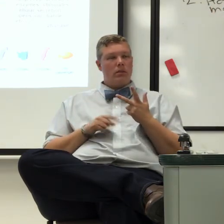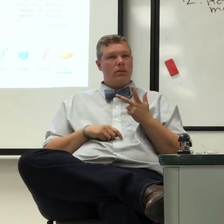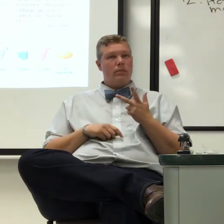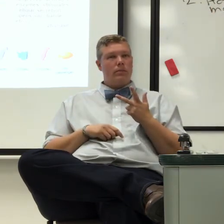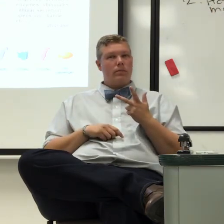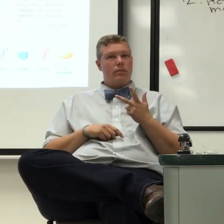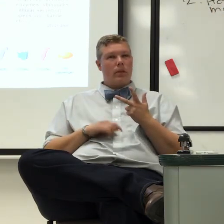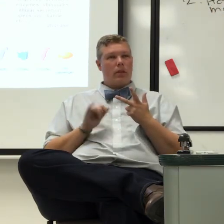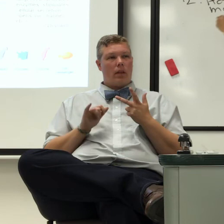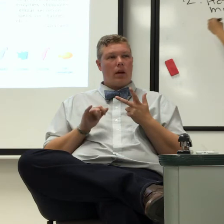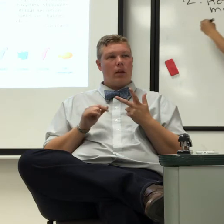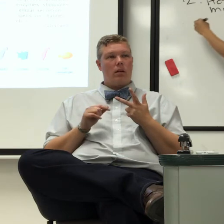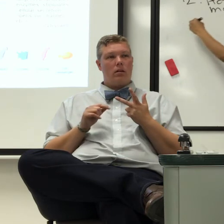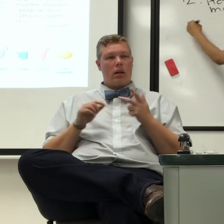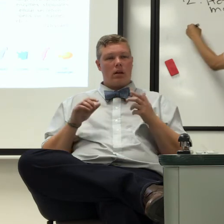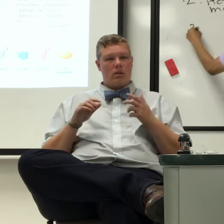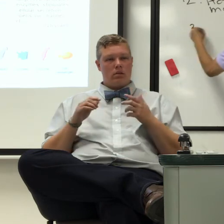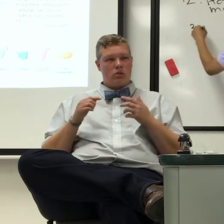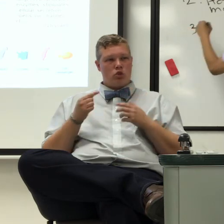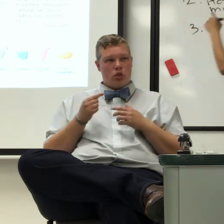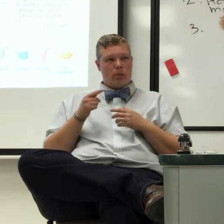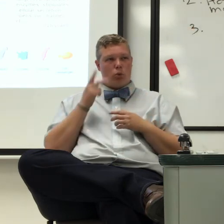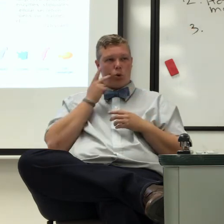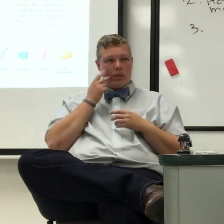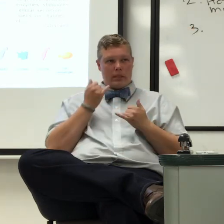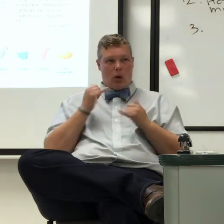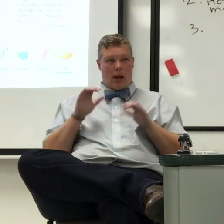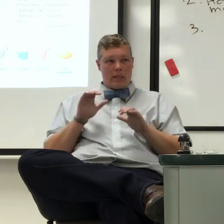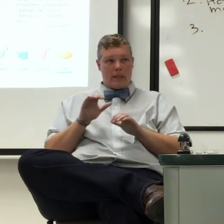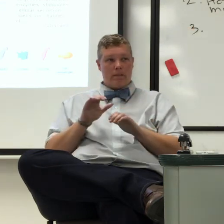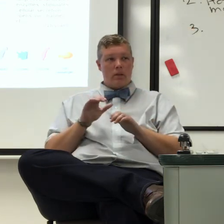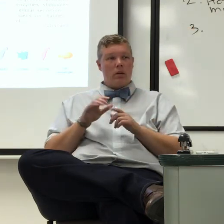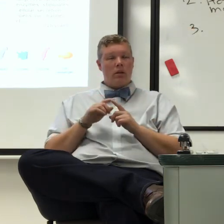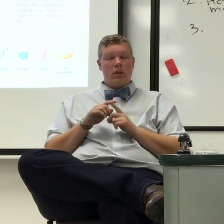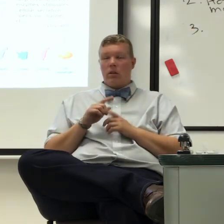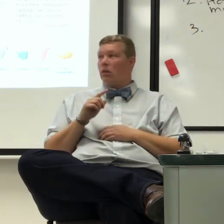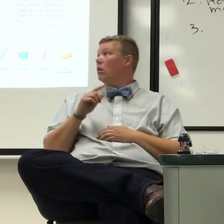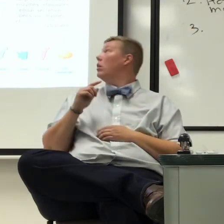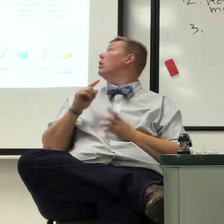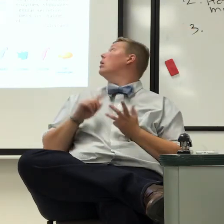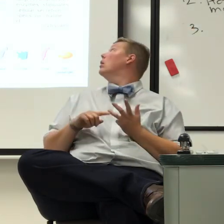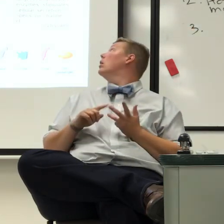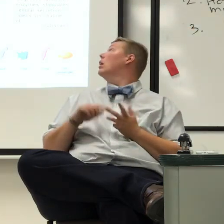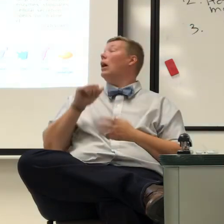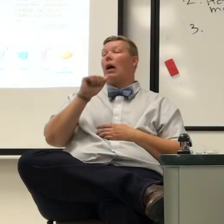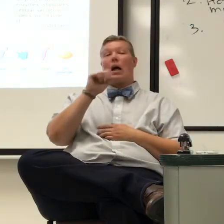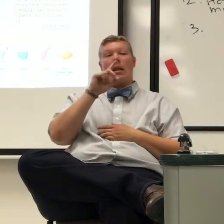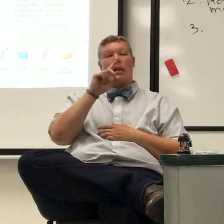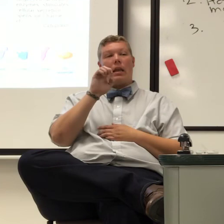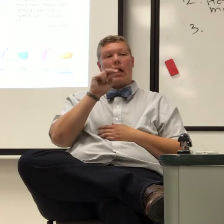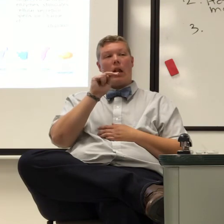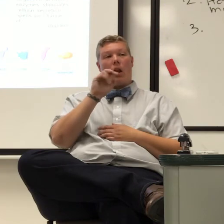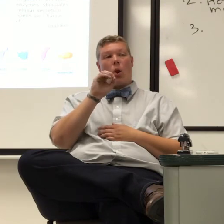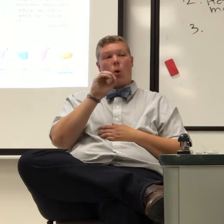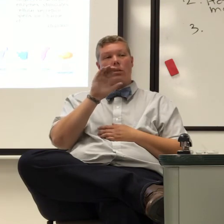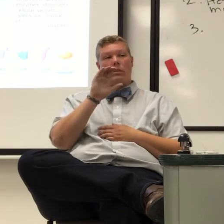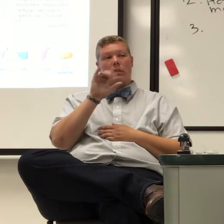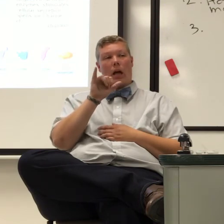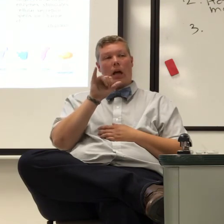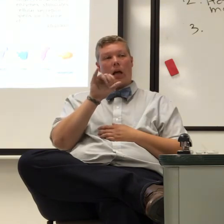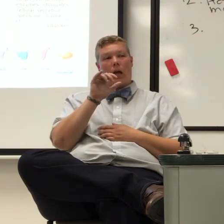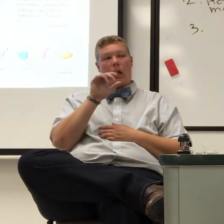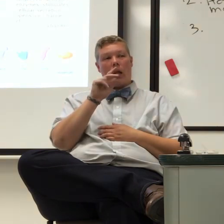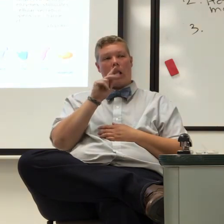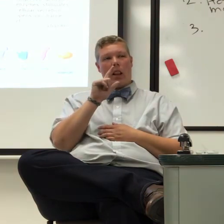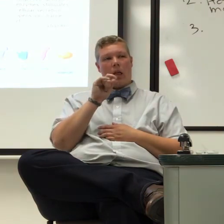activated G protein moves, so in step 3, what happens is adenylate cyclase will be activated by that activated